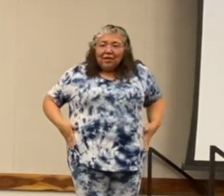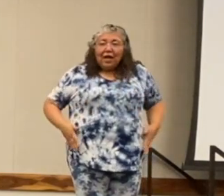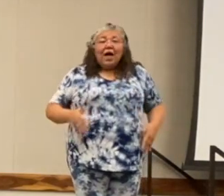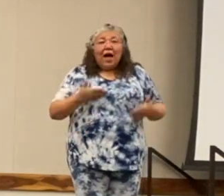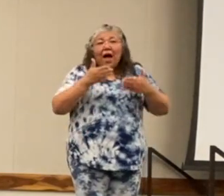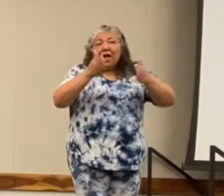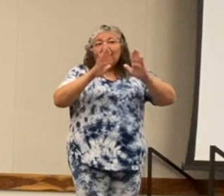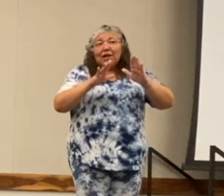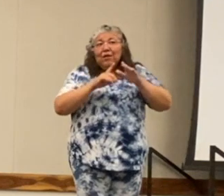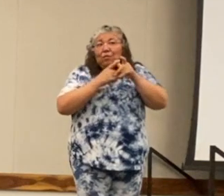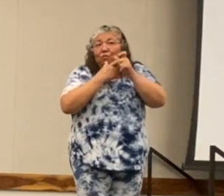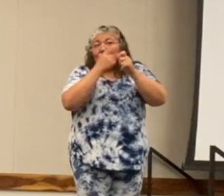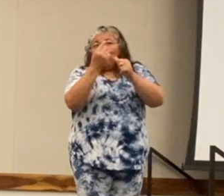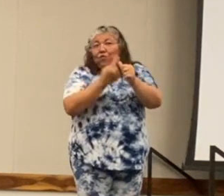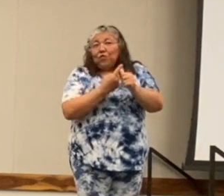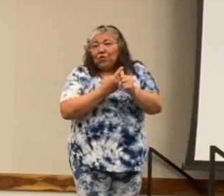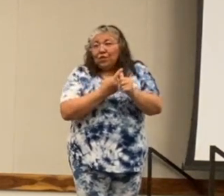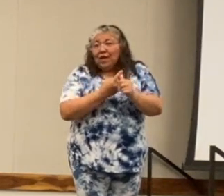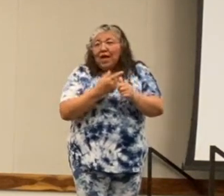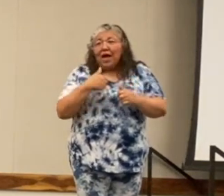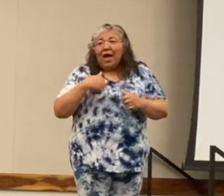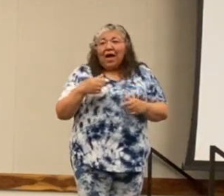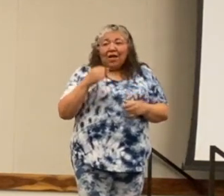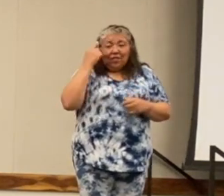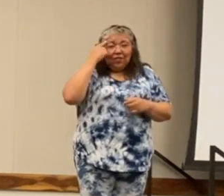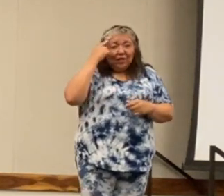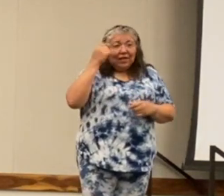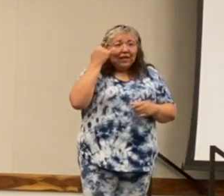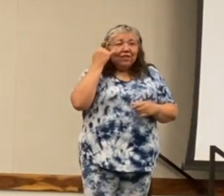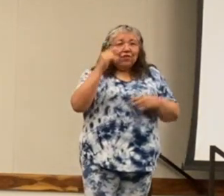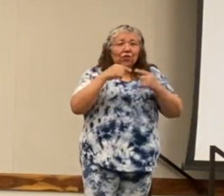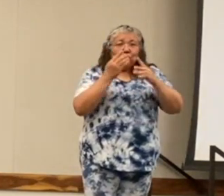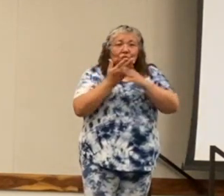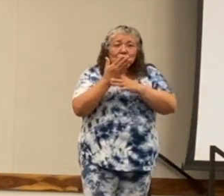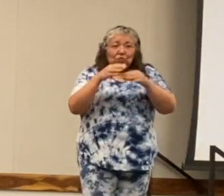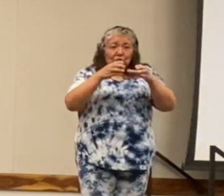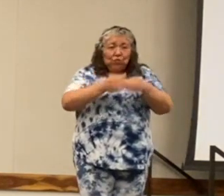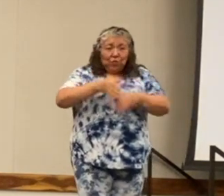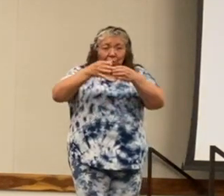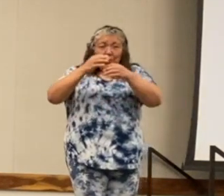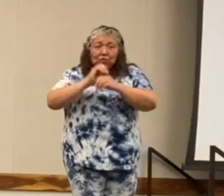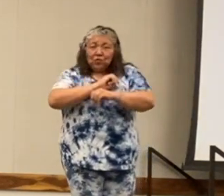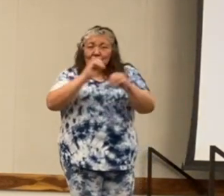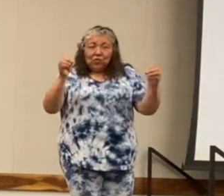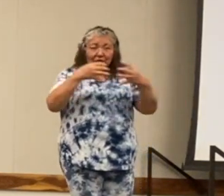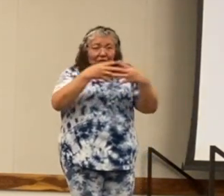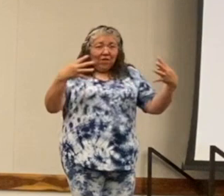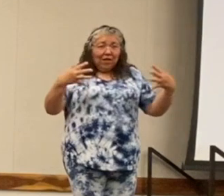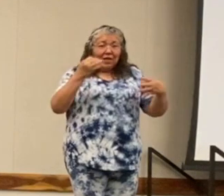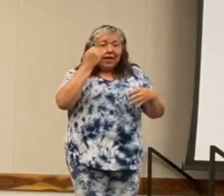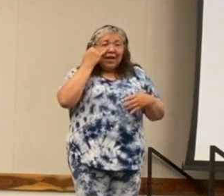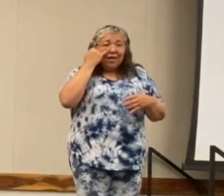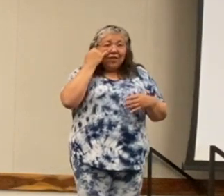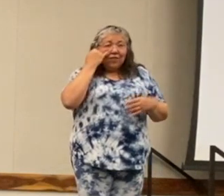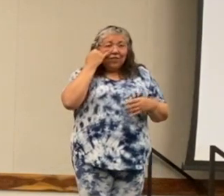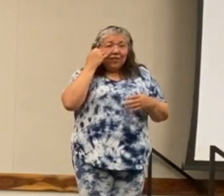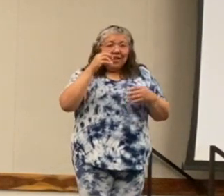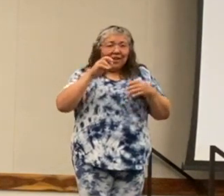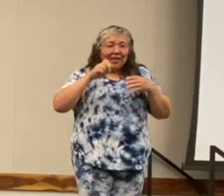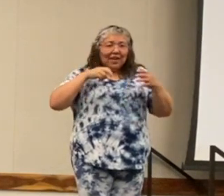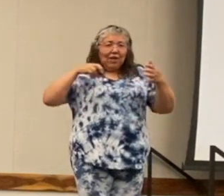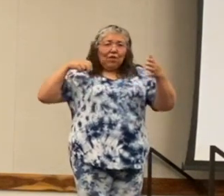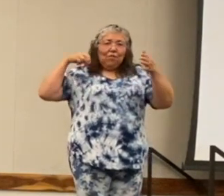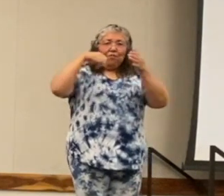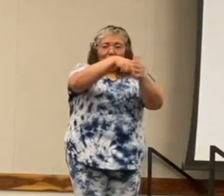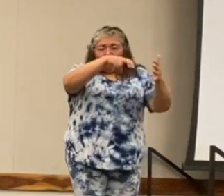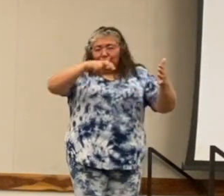him go first. I figured that if he makes it through the post, there are no barbed wire fence. If he ricocheted back to